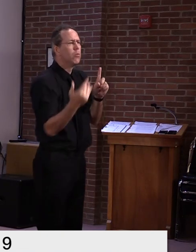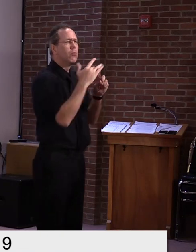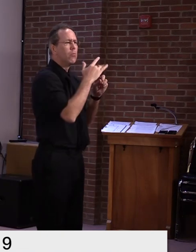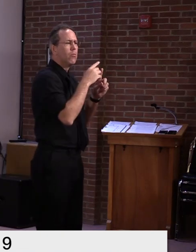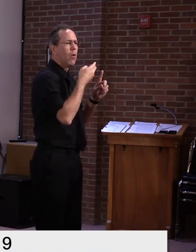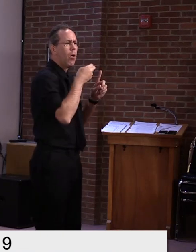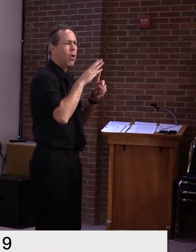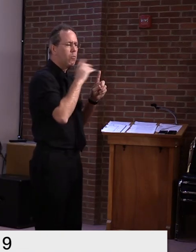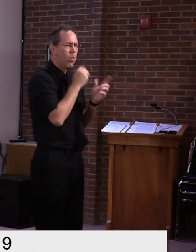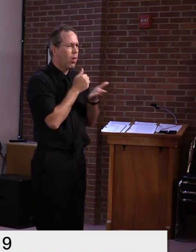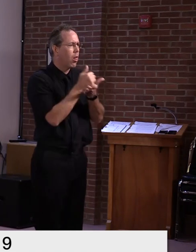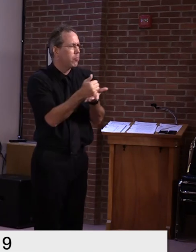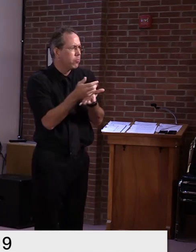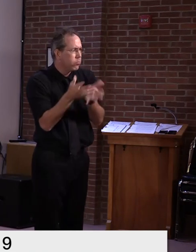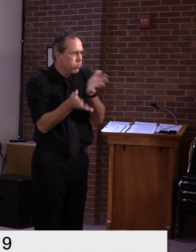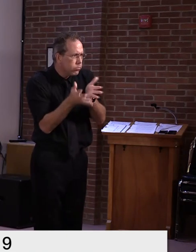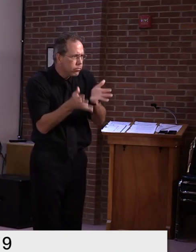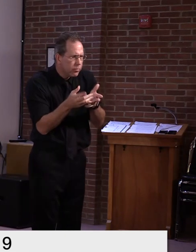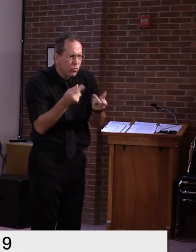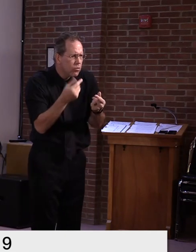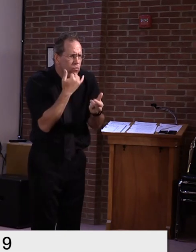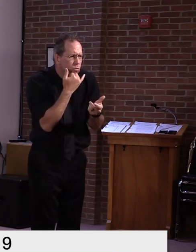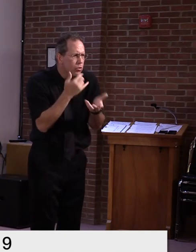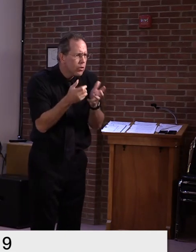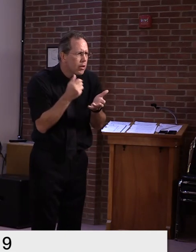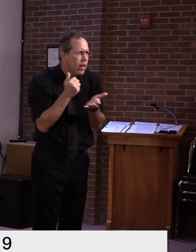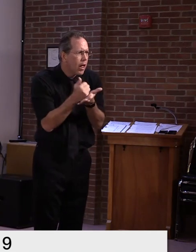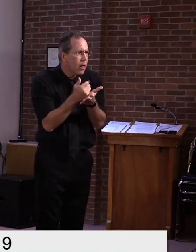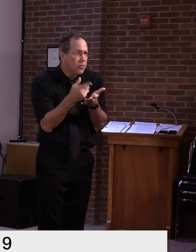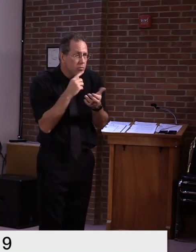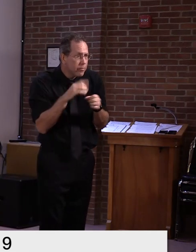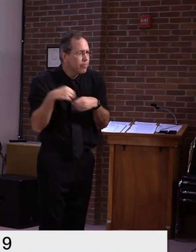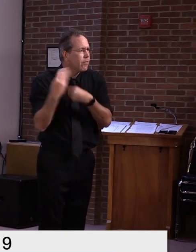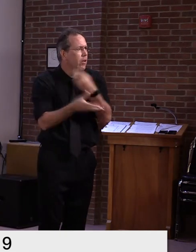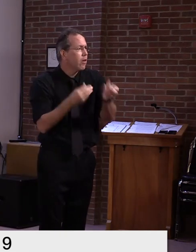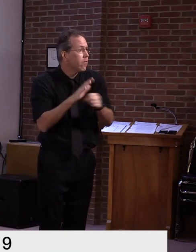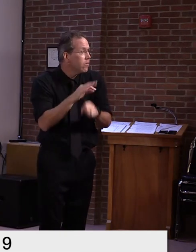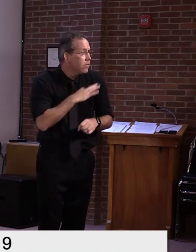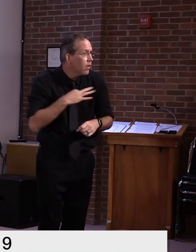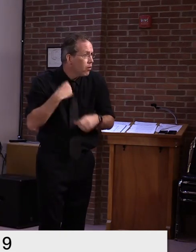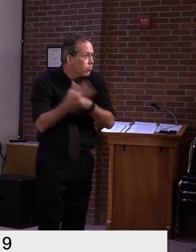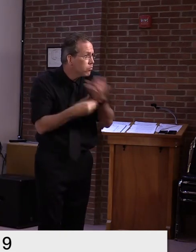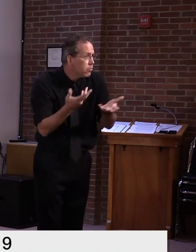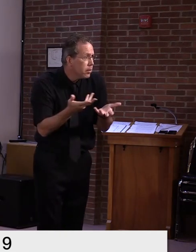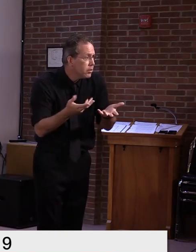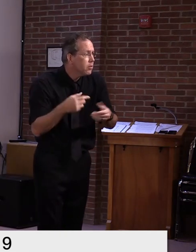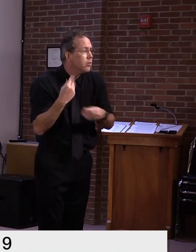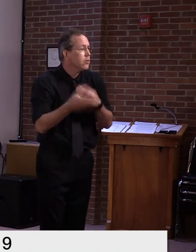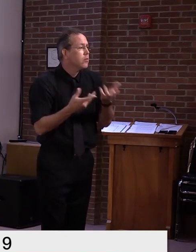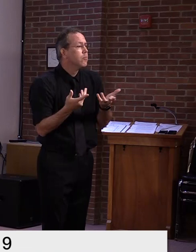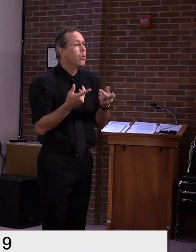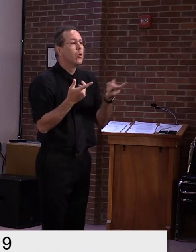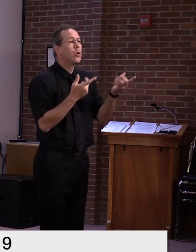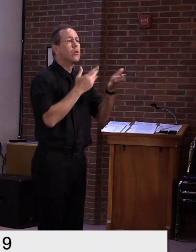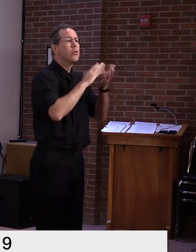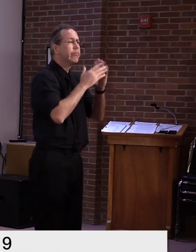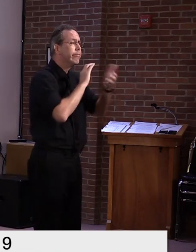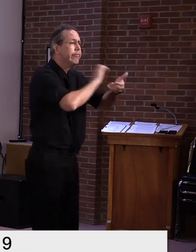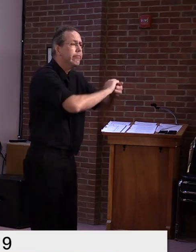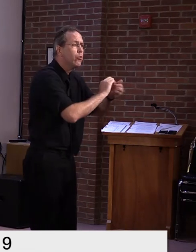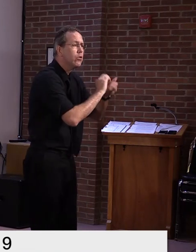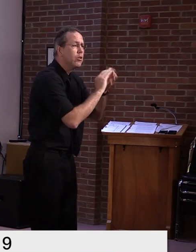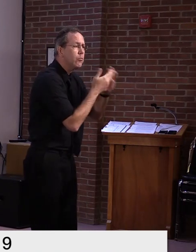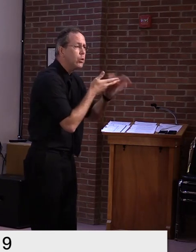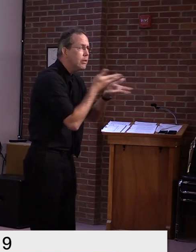our community partners, we're looking to how to effectively staff these sites without draining the current system